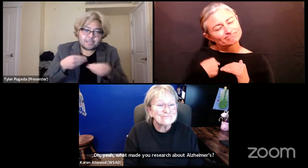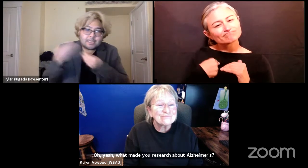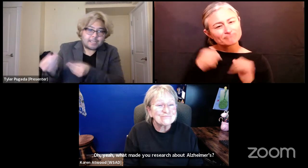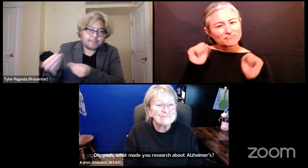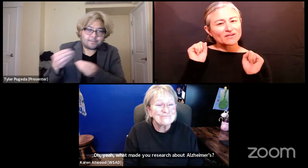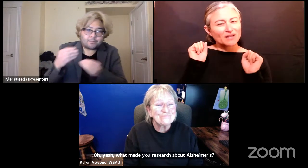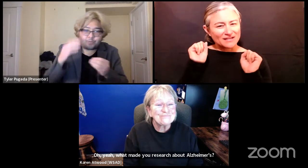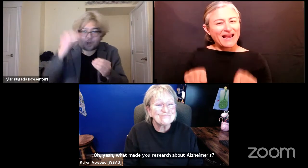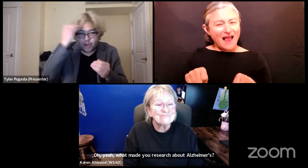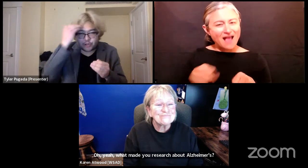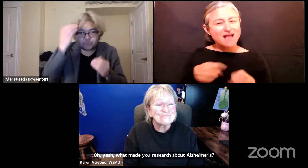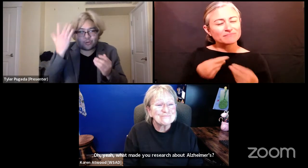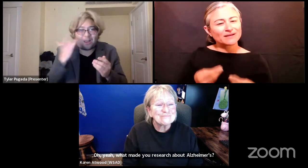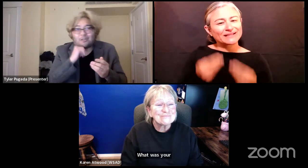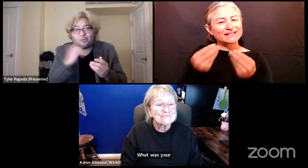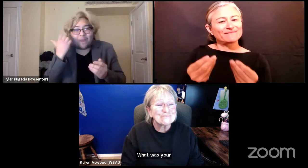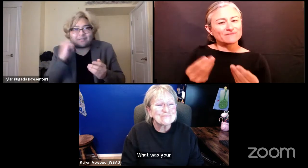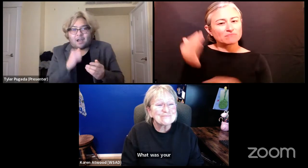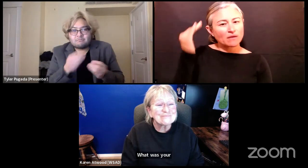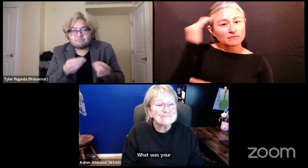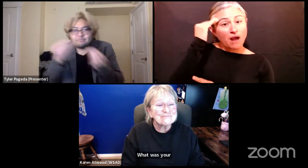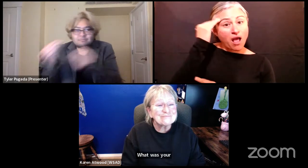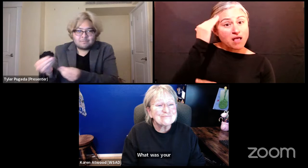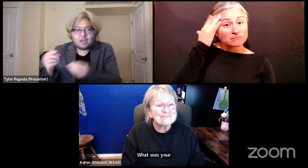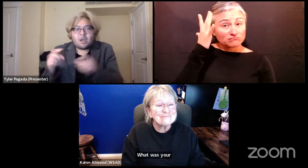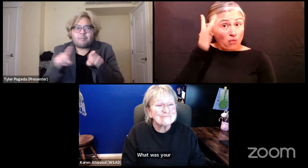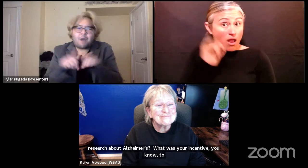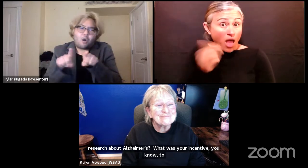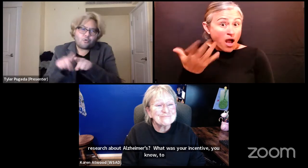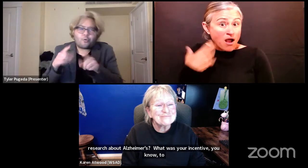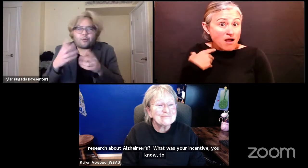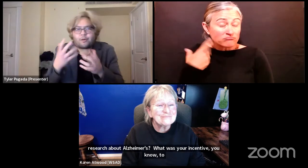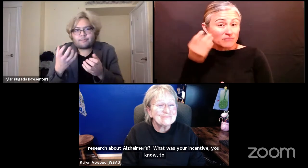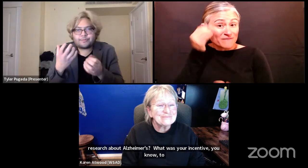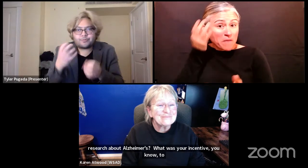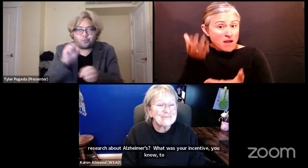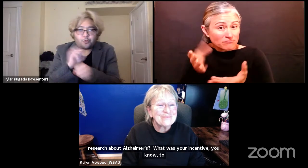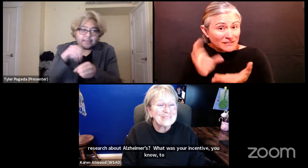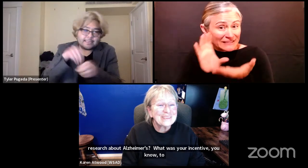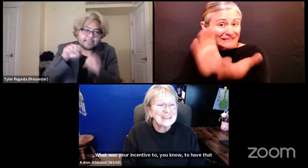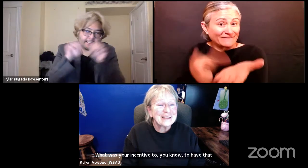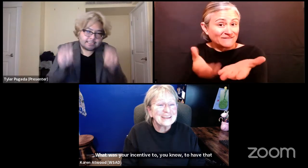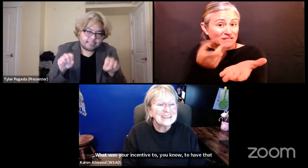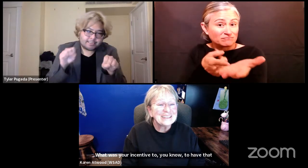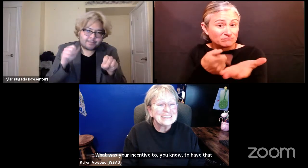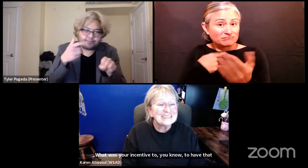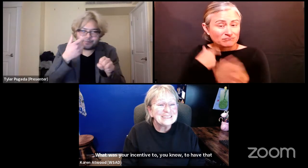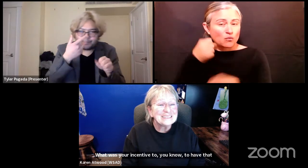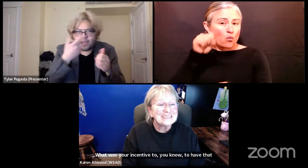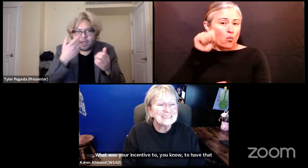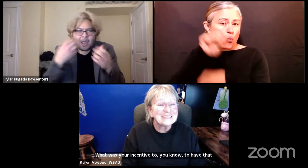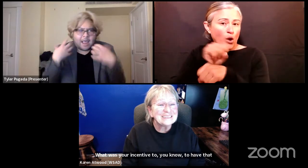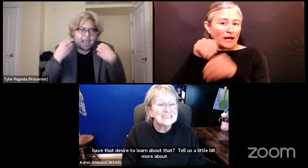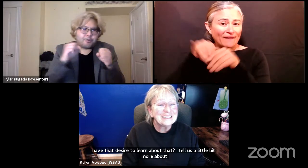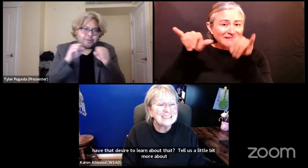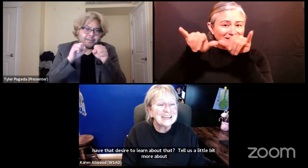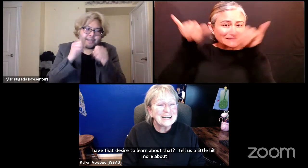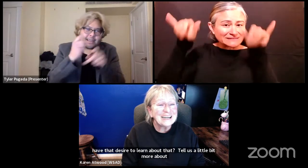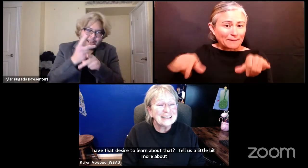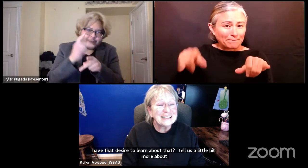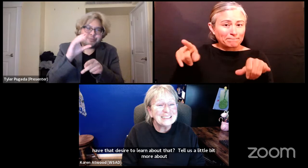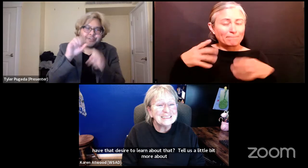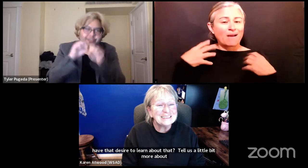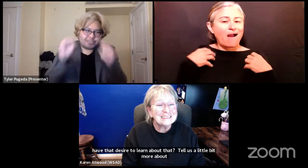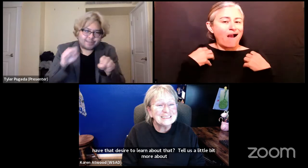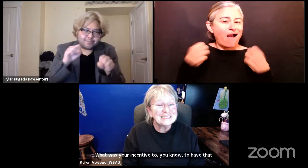provided the same information. And so we need to be able to pass on that knowledge and